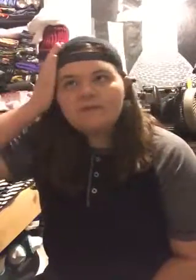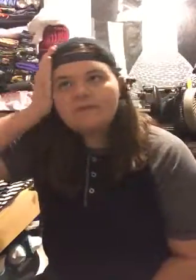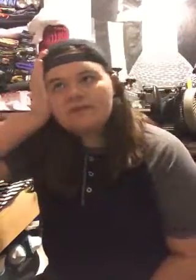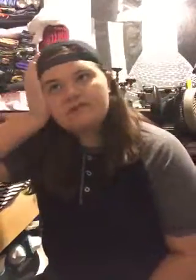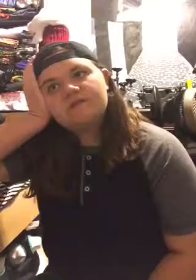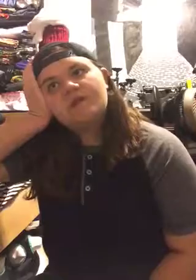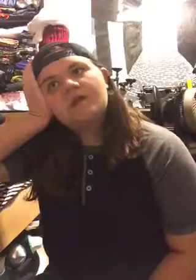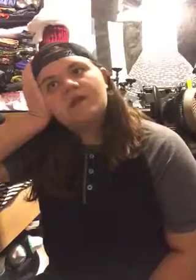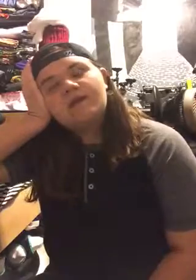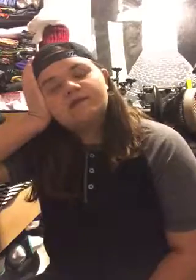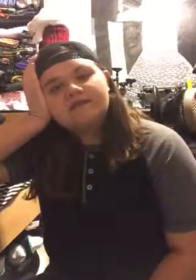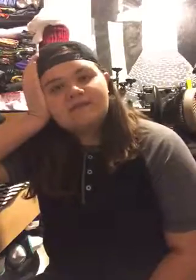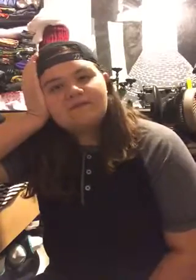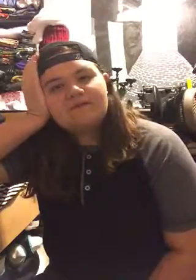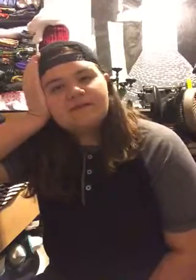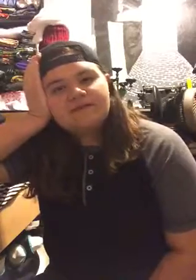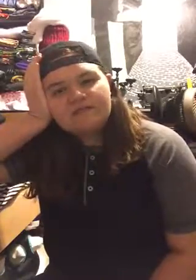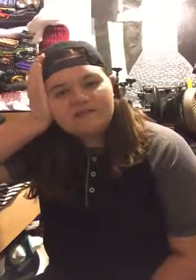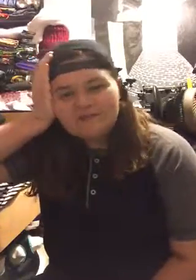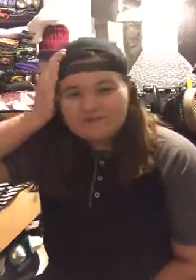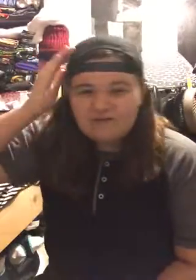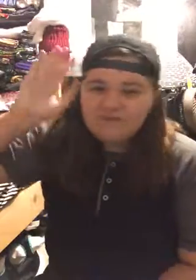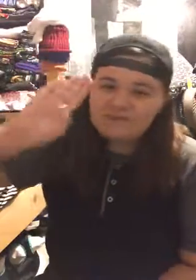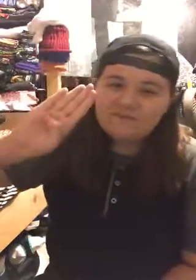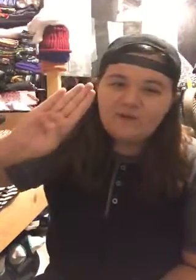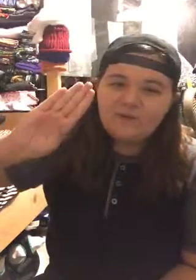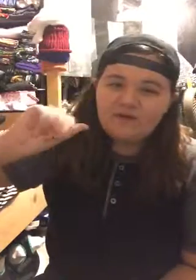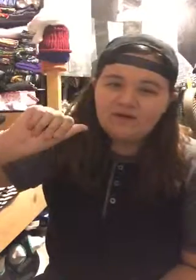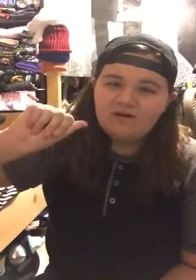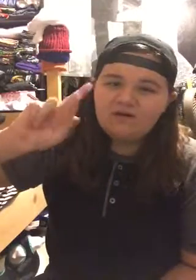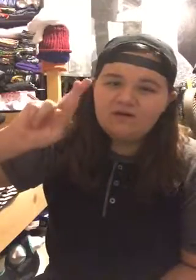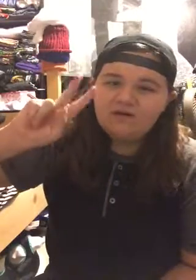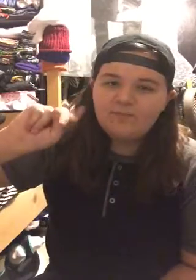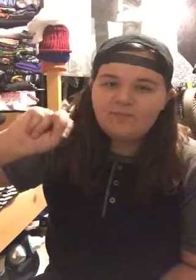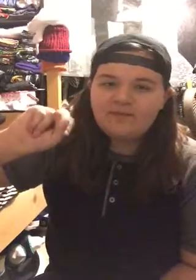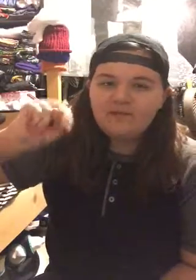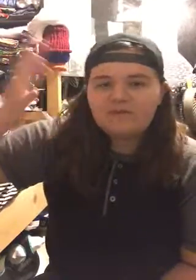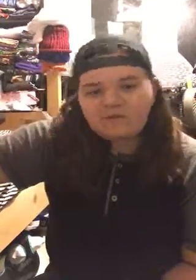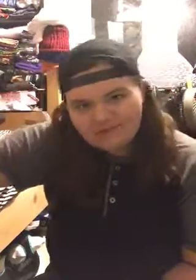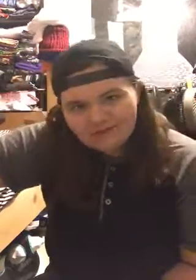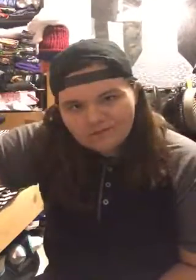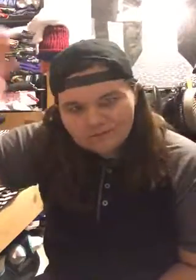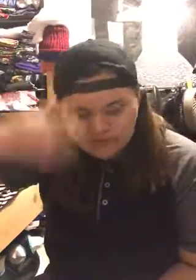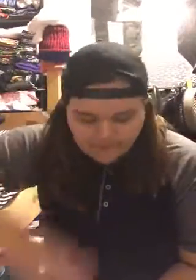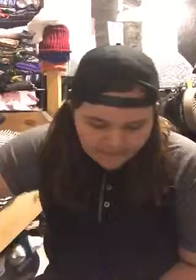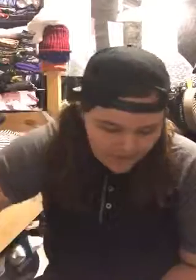might be pictures though, because I was like, if it makes it easier to identify, you could just spell barn, but that wouldn't be as cute. So,